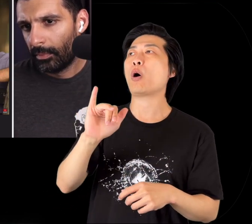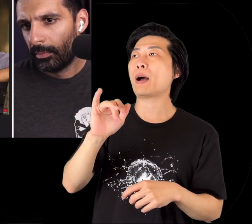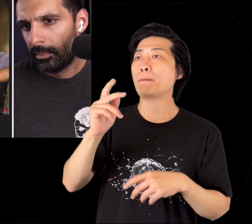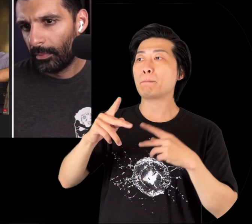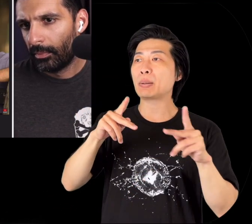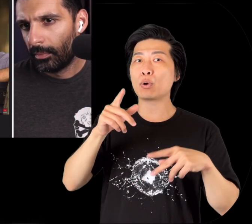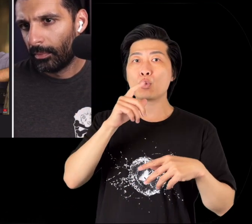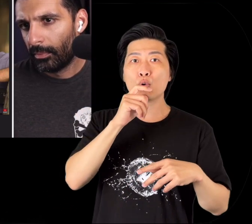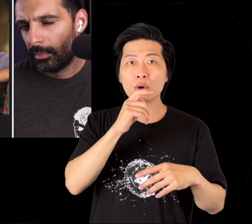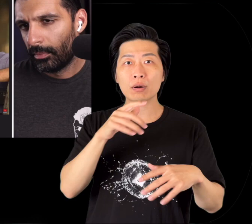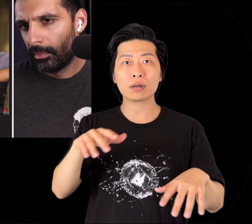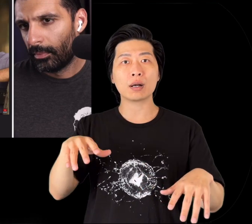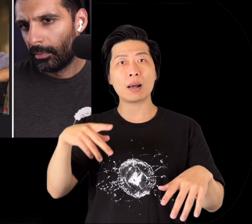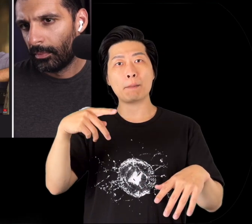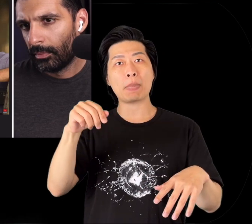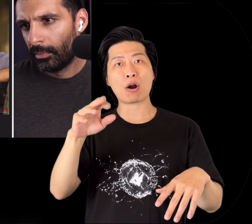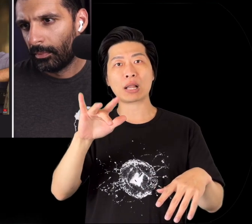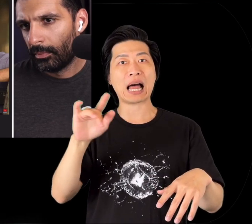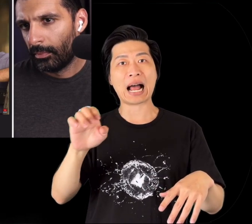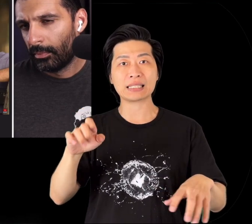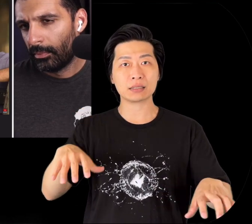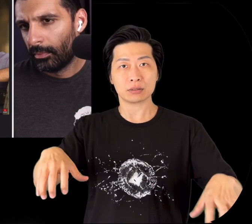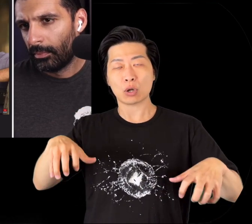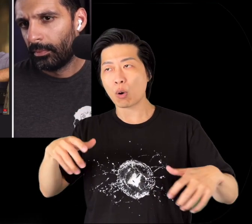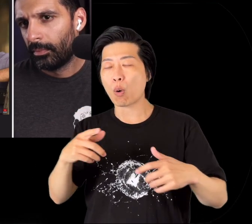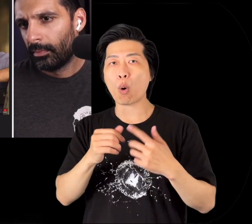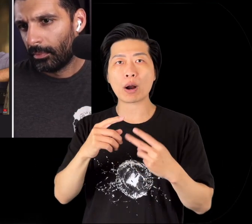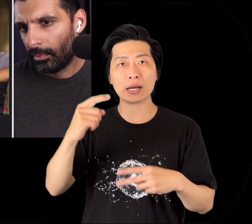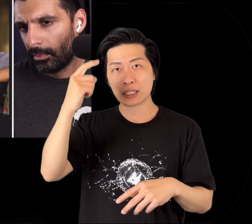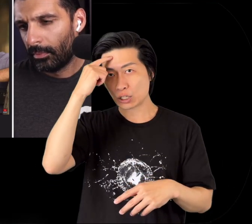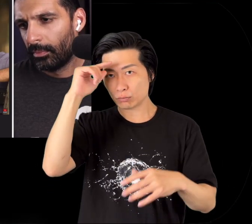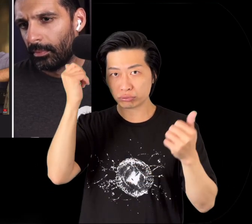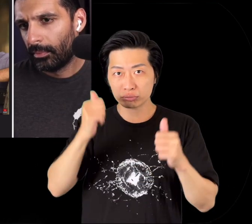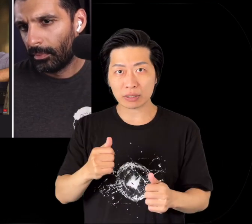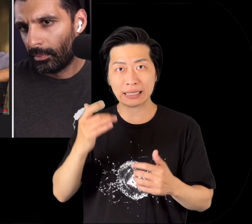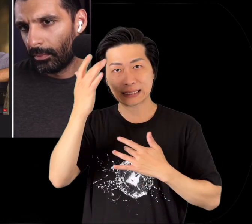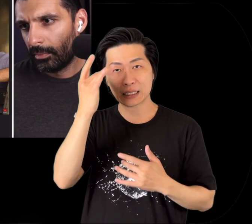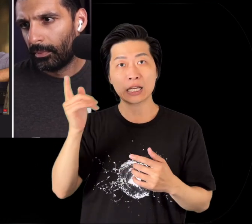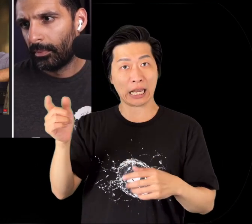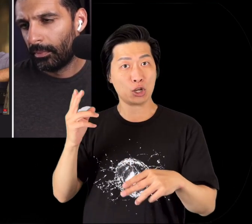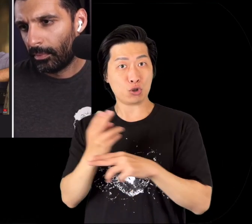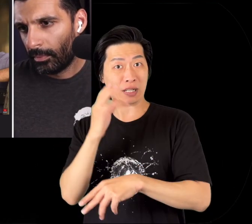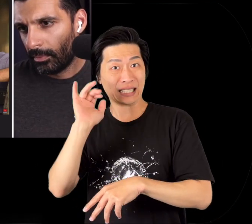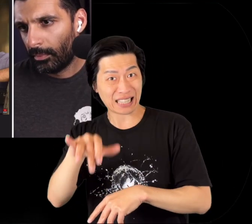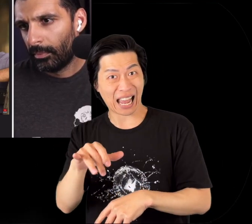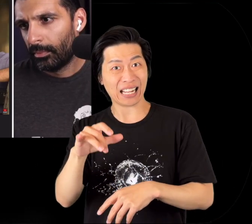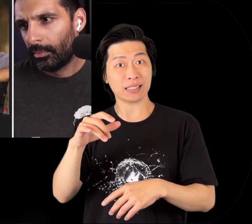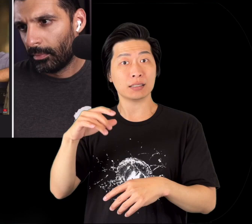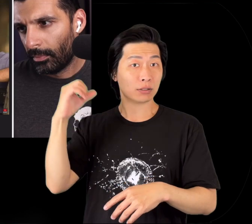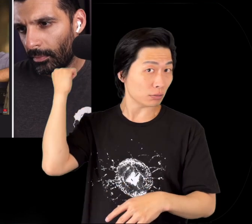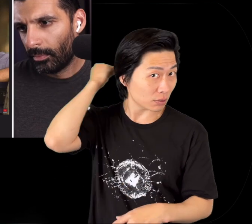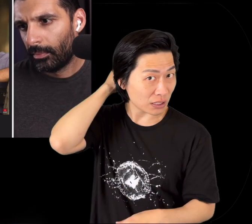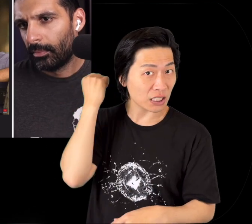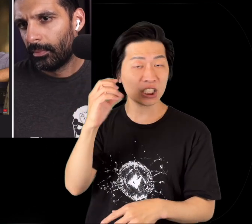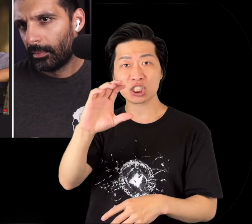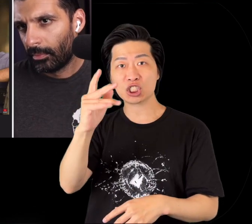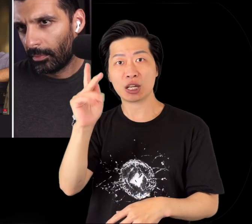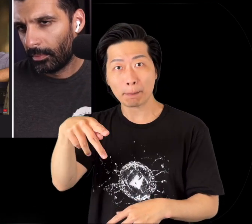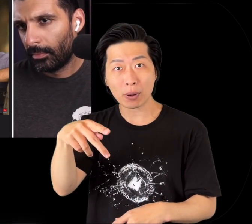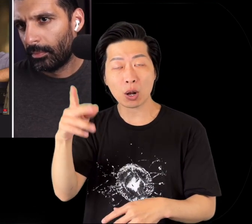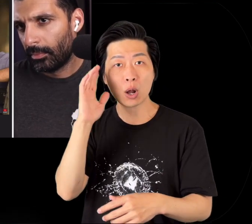people who are paralyzed or people who have neurodegenerative diseases will use those chips to bypass the glitch in